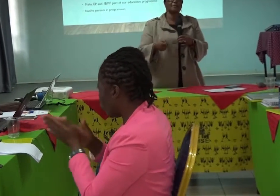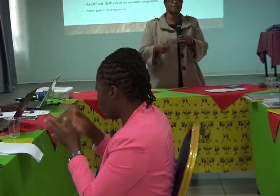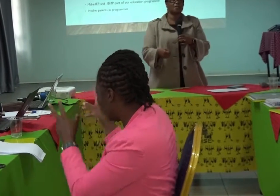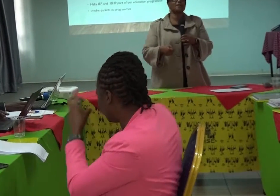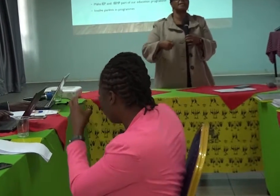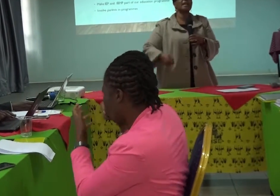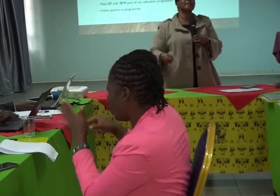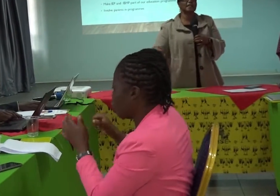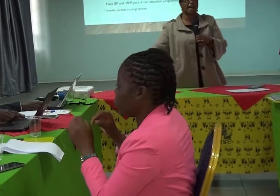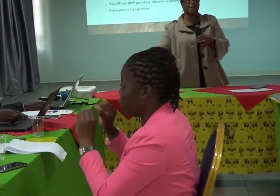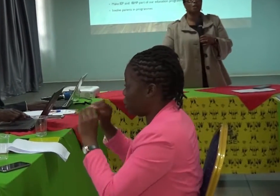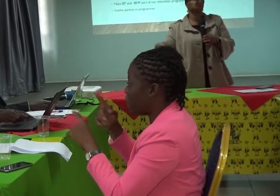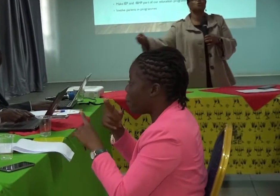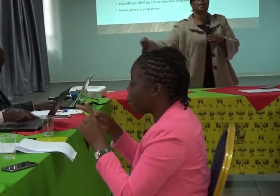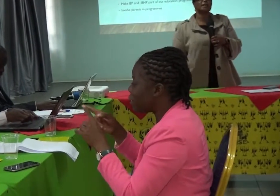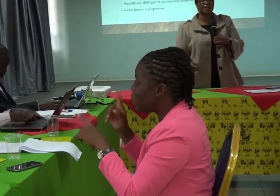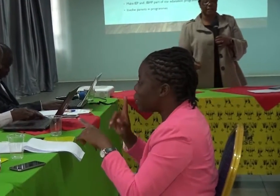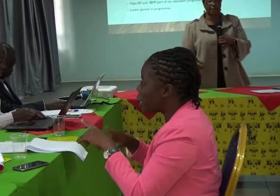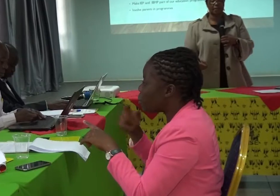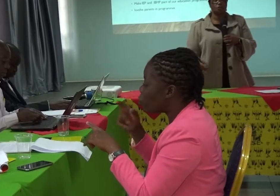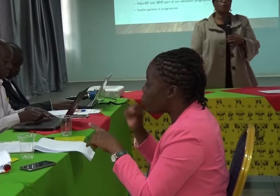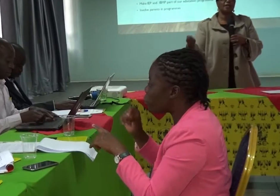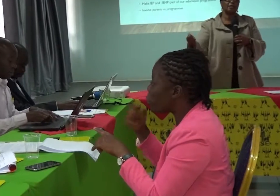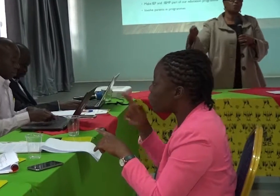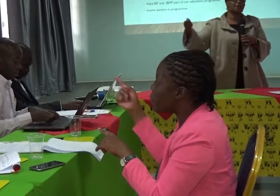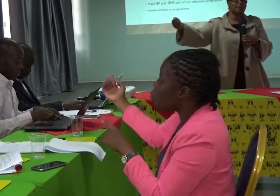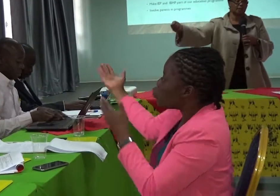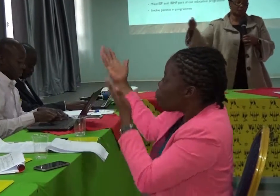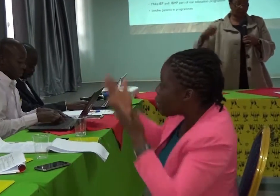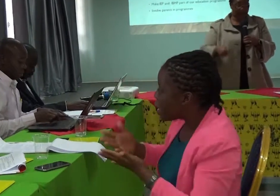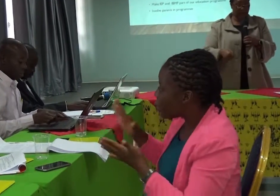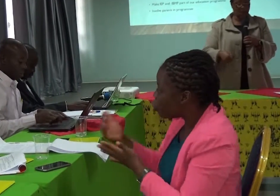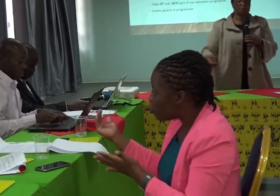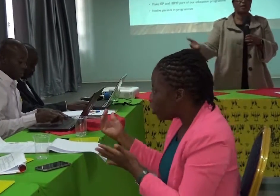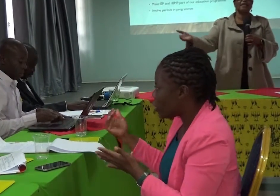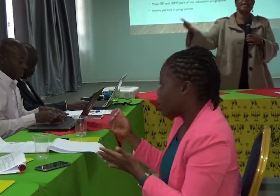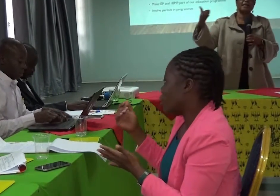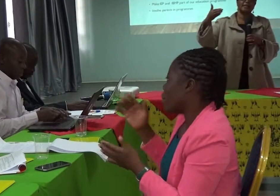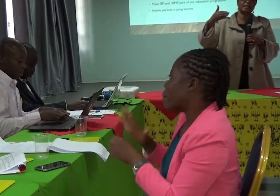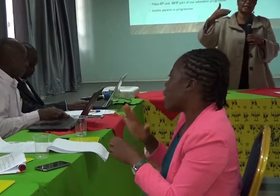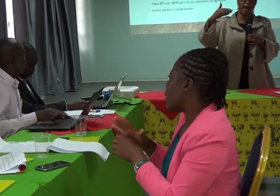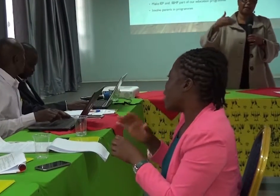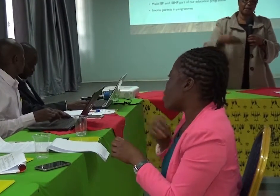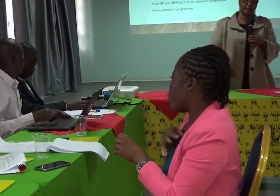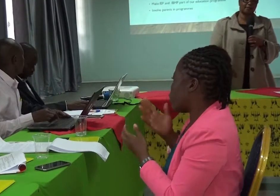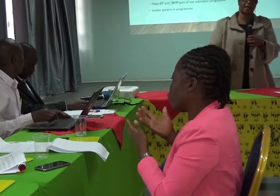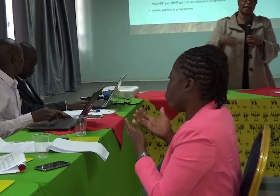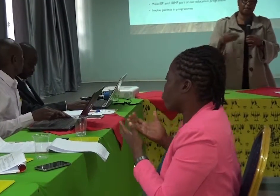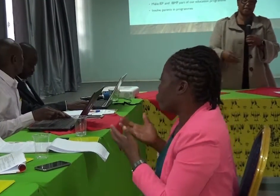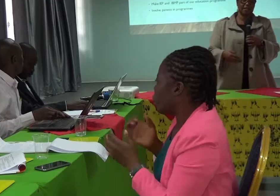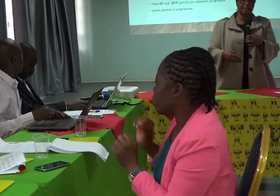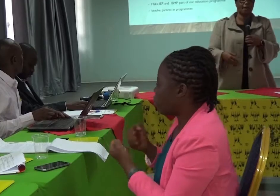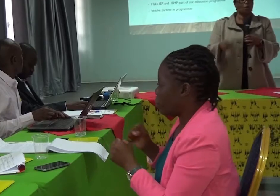parents themselves reject the child through their children. So we need to have the support of the parents so that the child is accepted